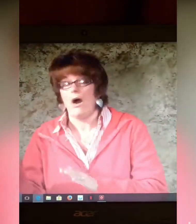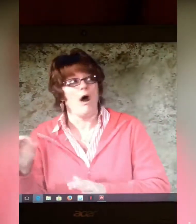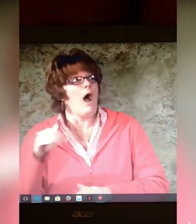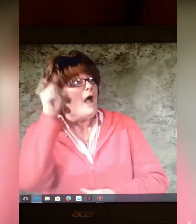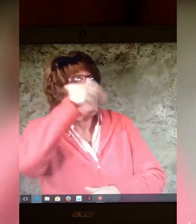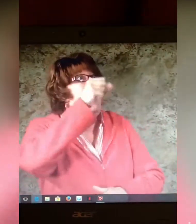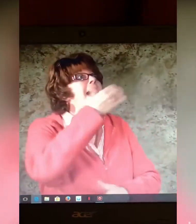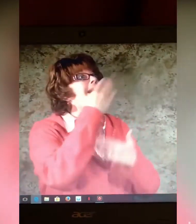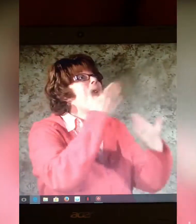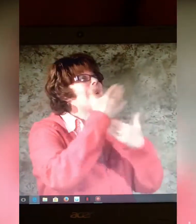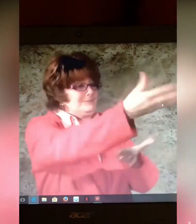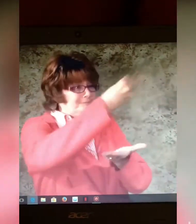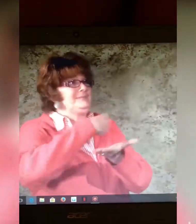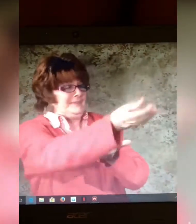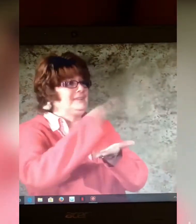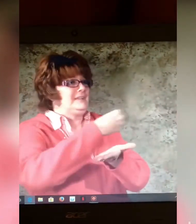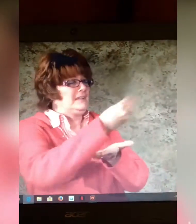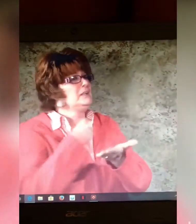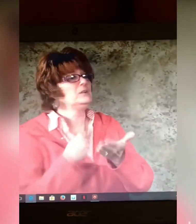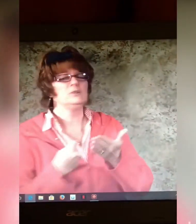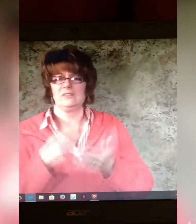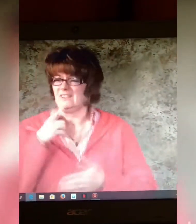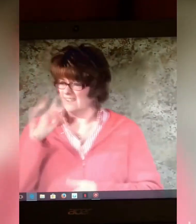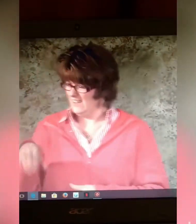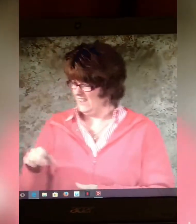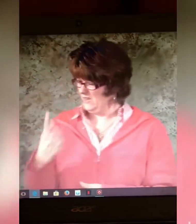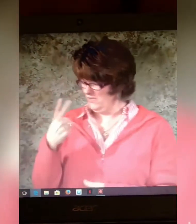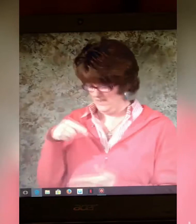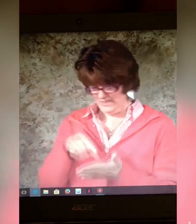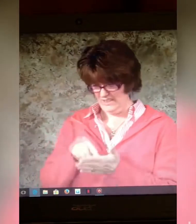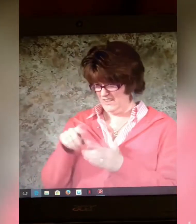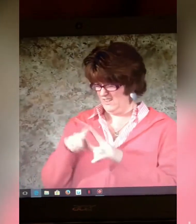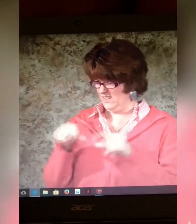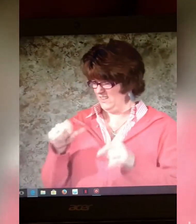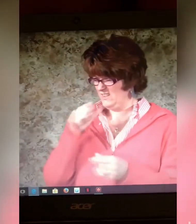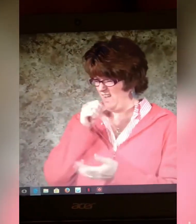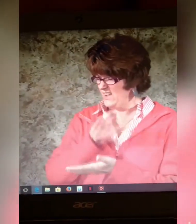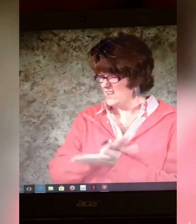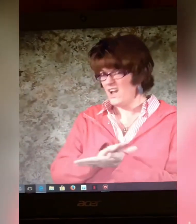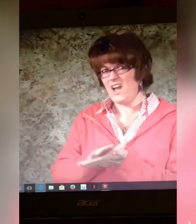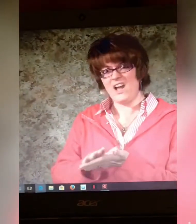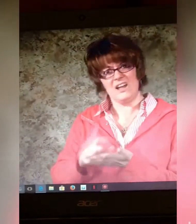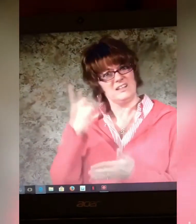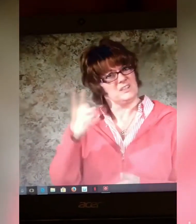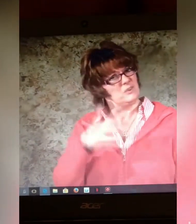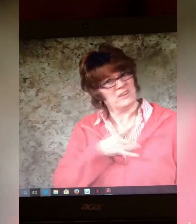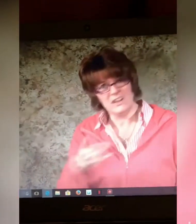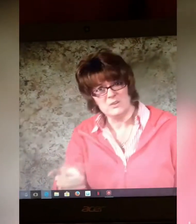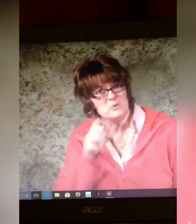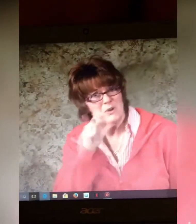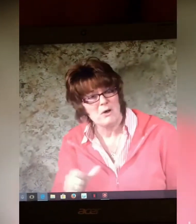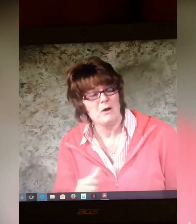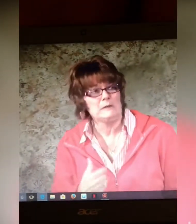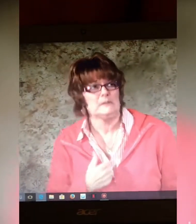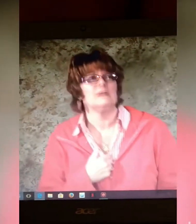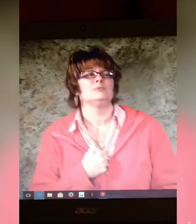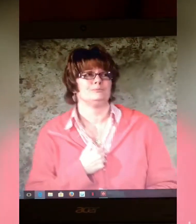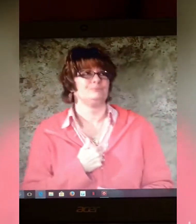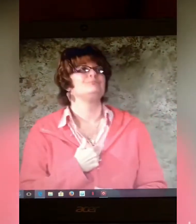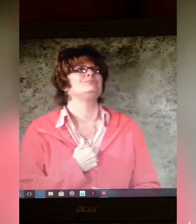on the ground." She's like, "Yeah, thank you so much." And then she said, "This one is not very nice. Someone really doesn't like you." And